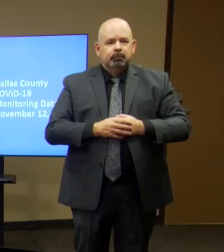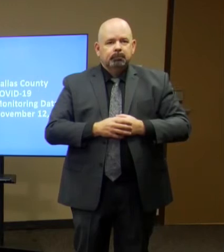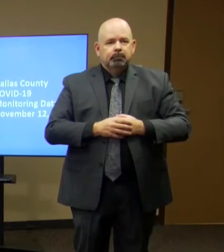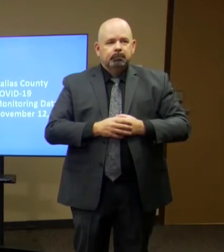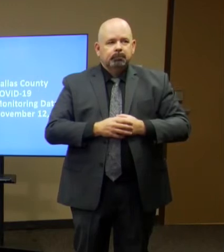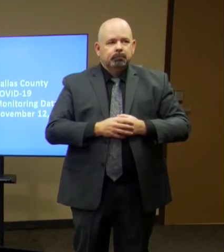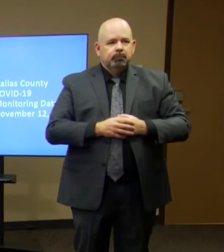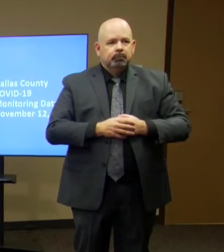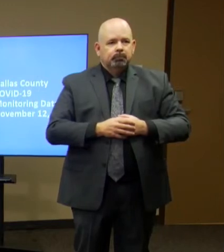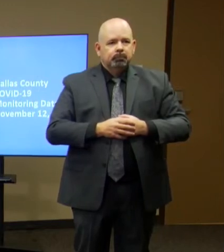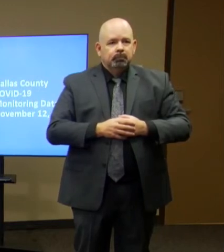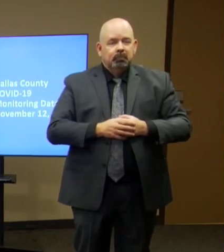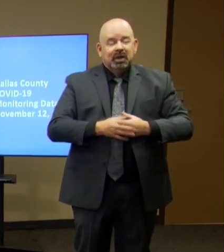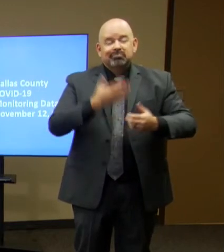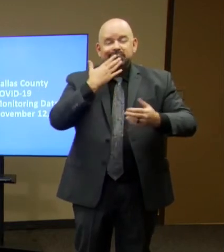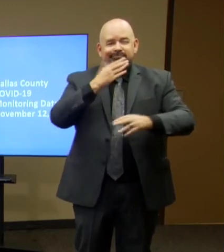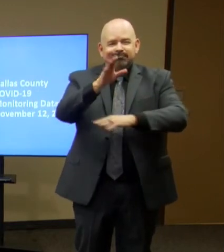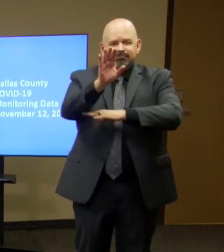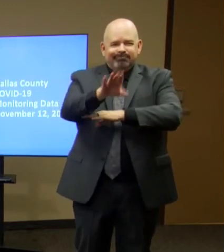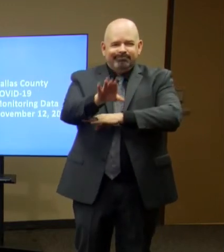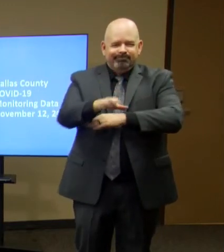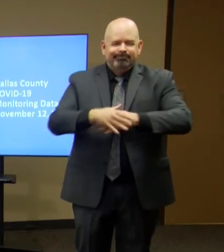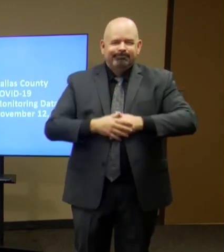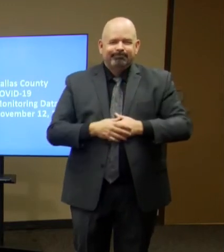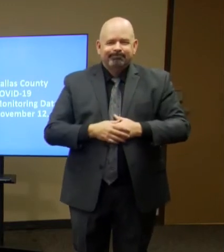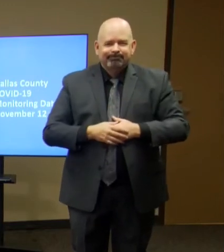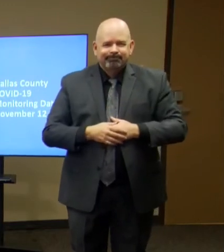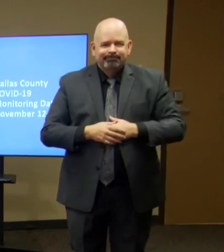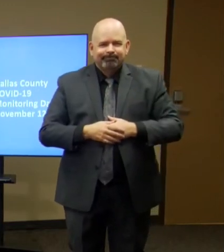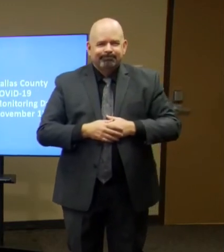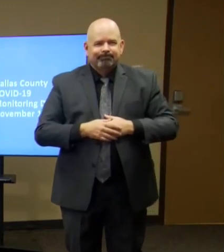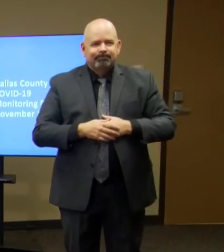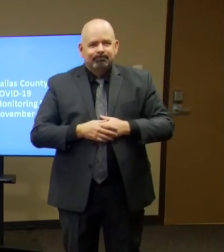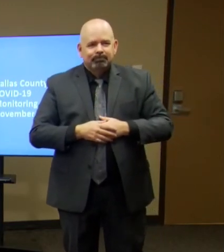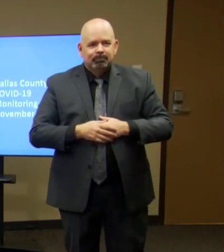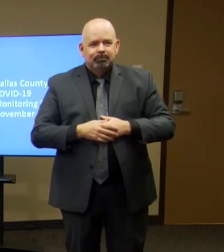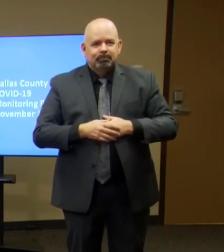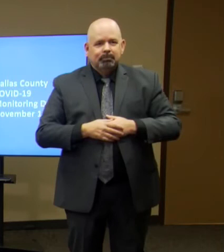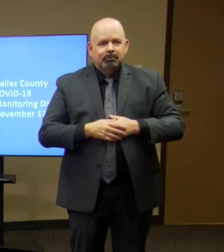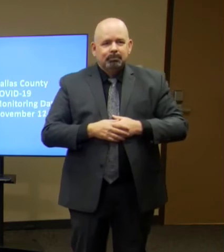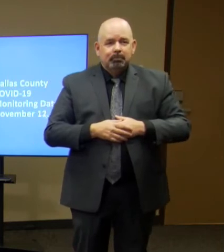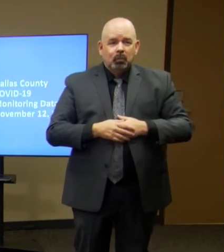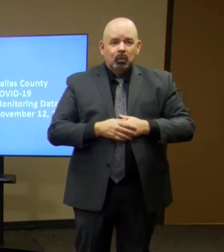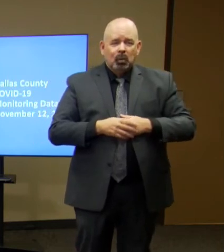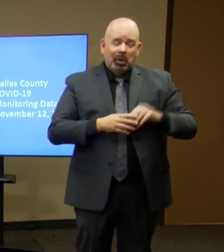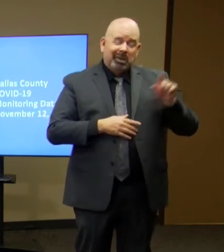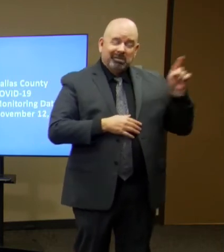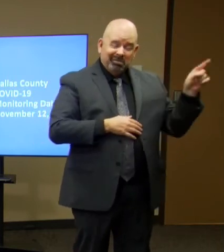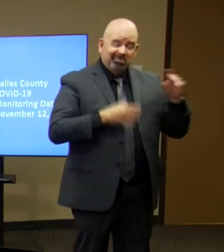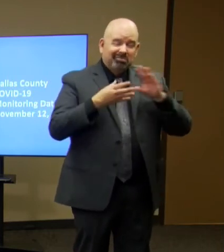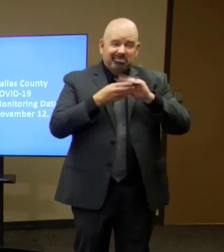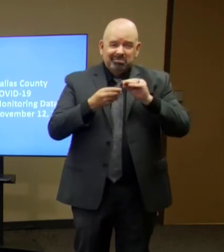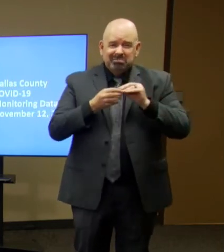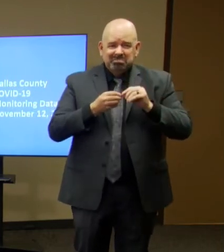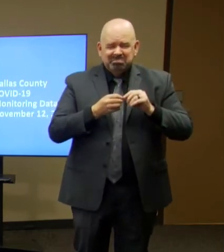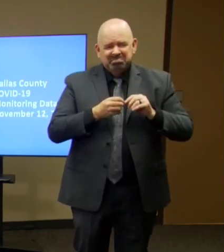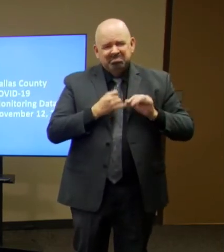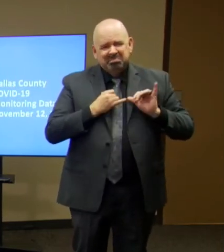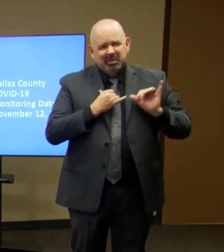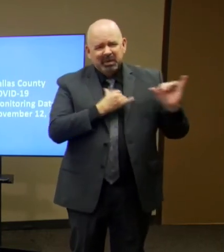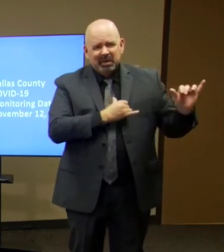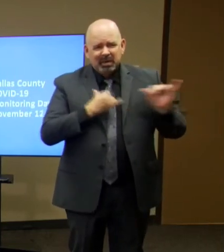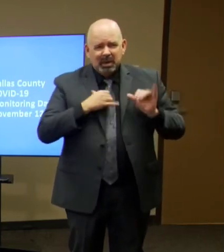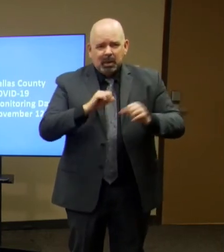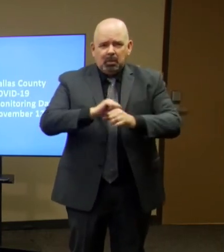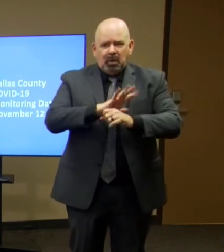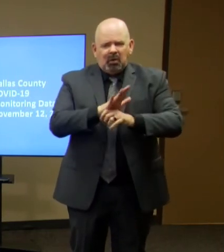Good afternoon. As the judge mentioned, the COVID cases are increasing dramatically across North Texas.